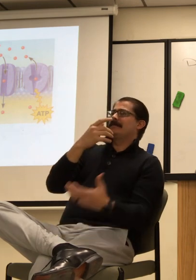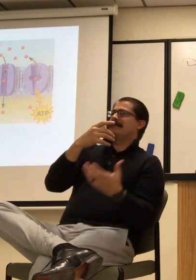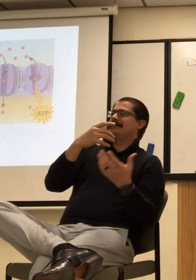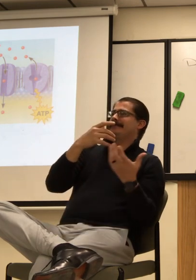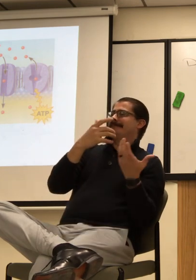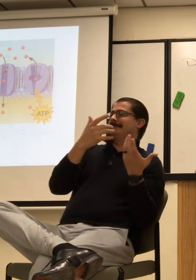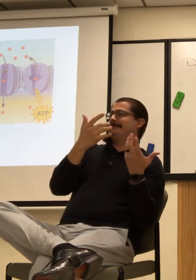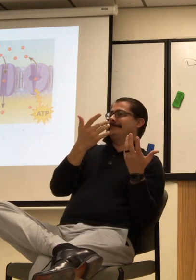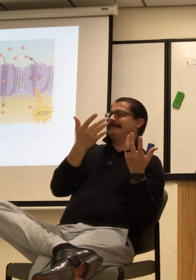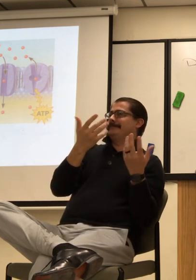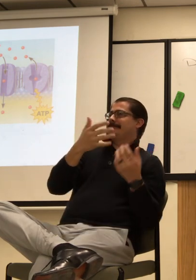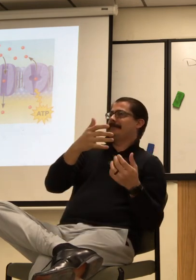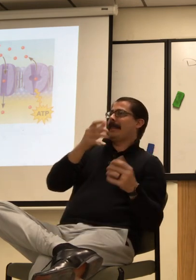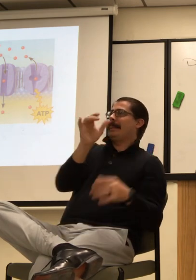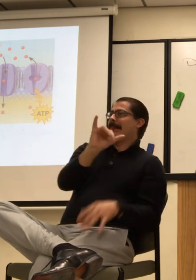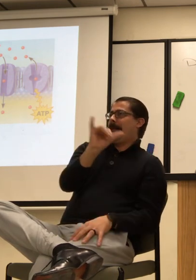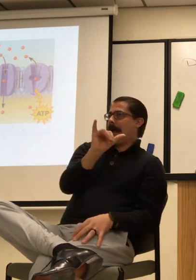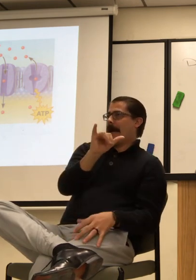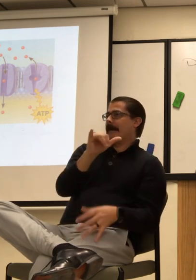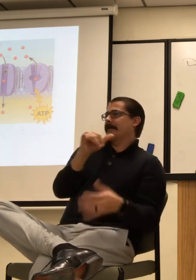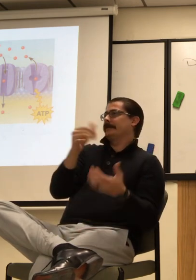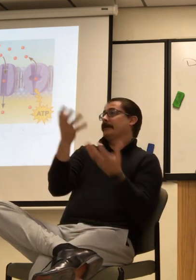Okay. So,